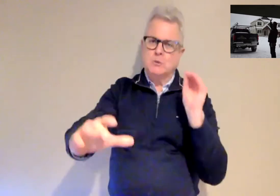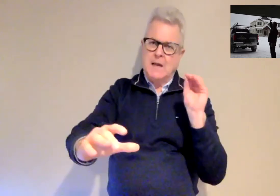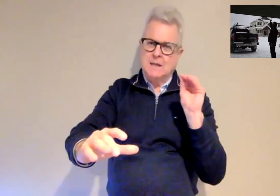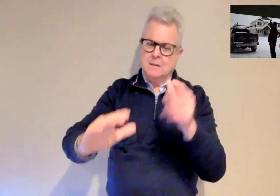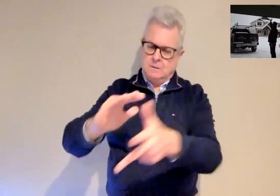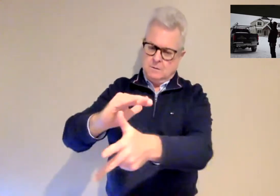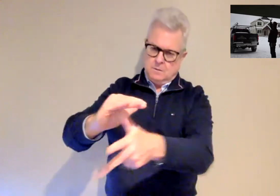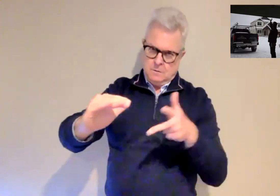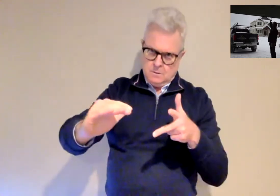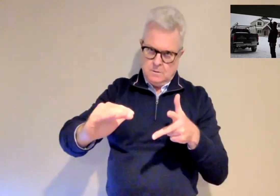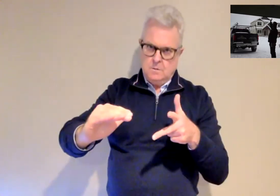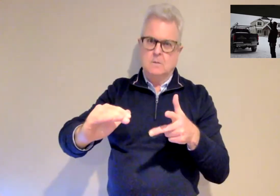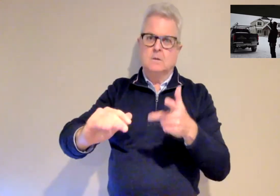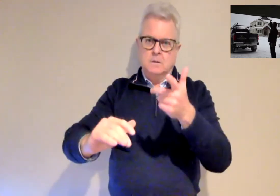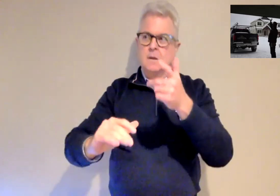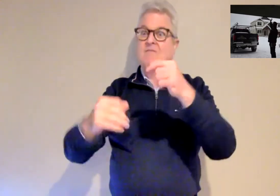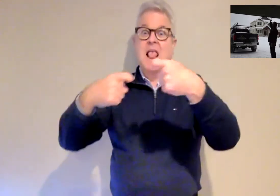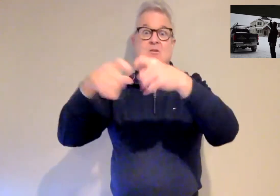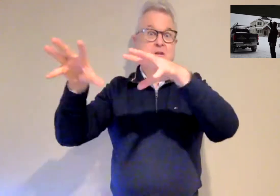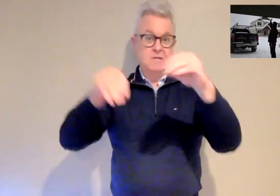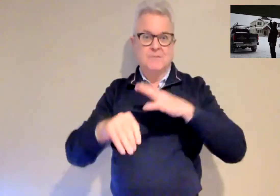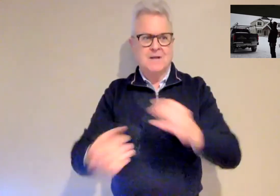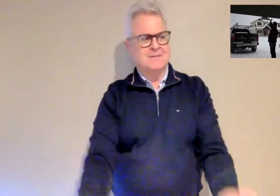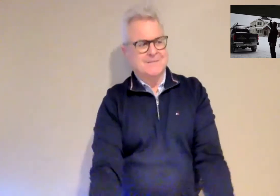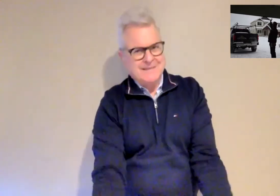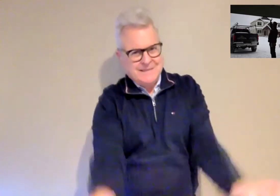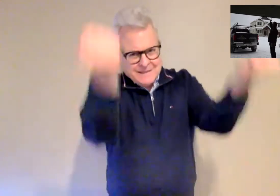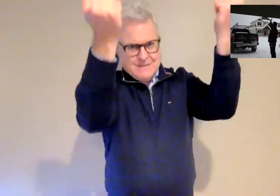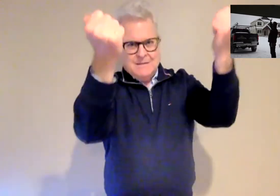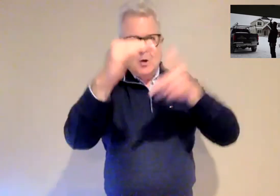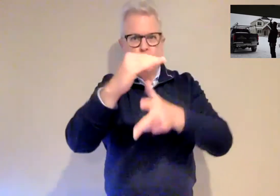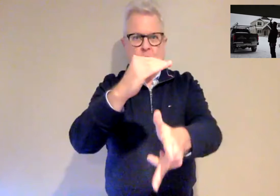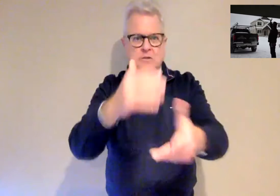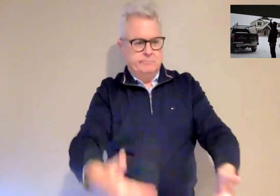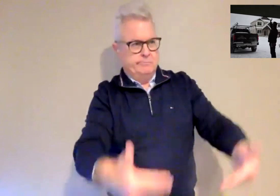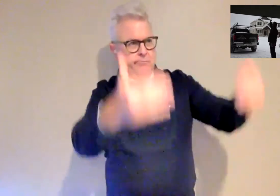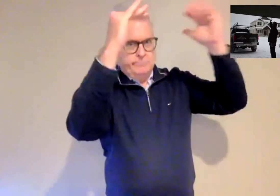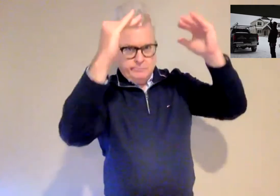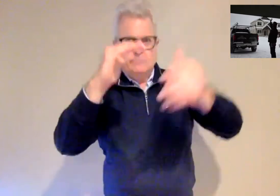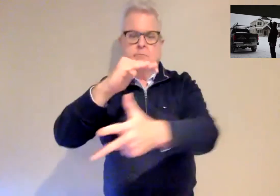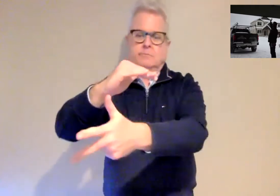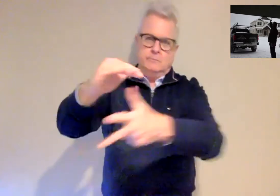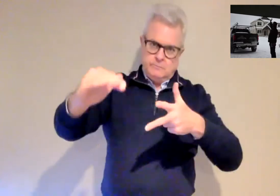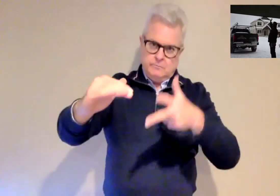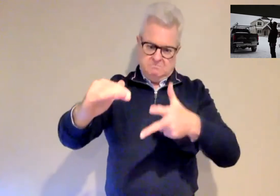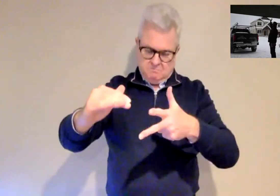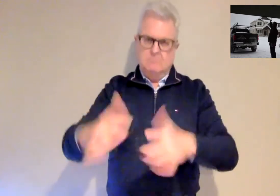monoxide. So make sure that you either have the garage door open, or you pull the car outside, or you have ventilation coming